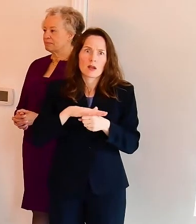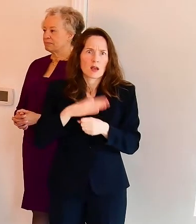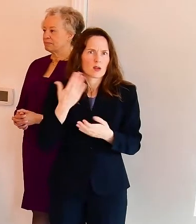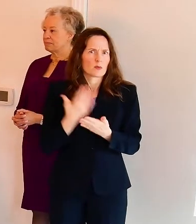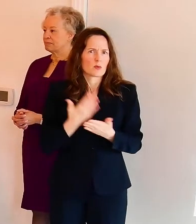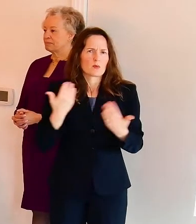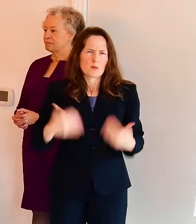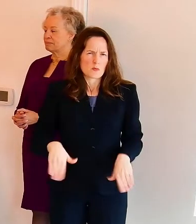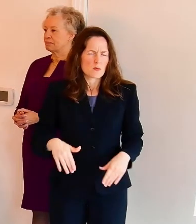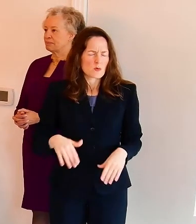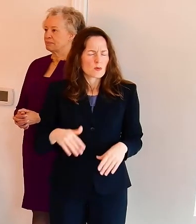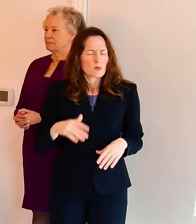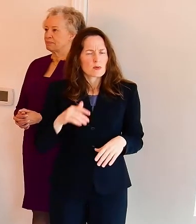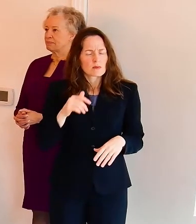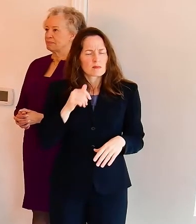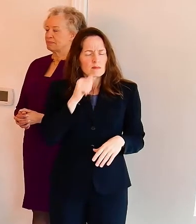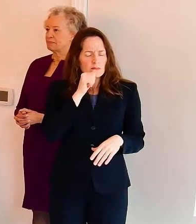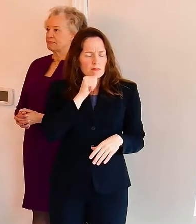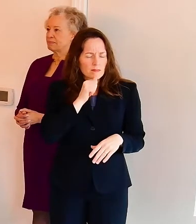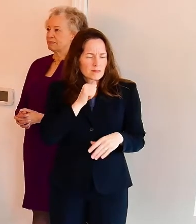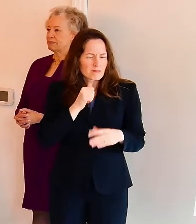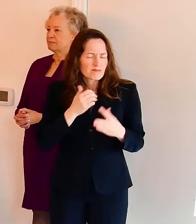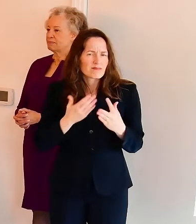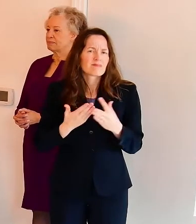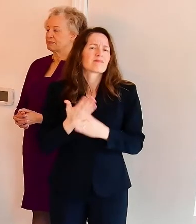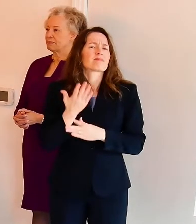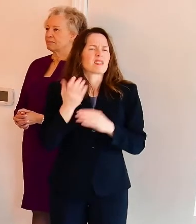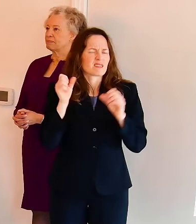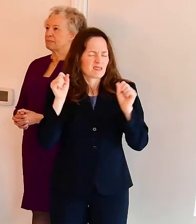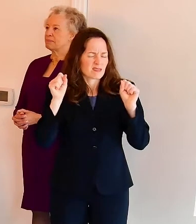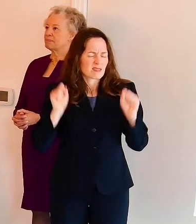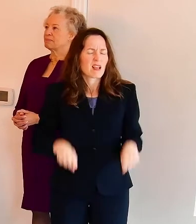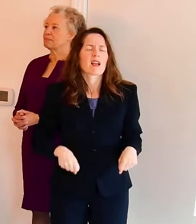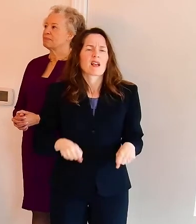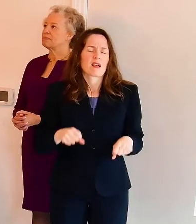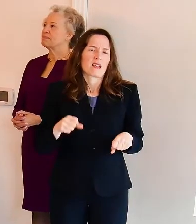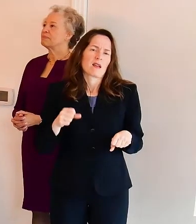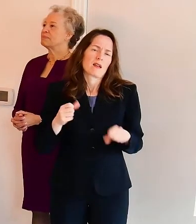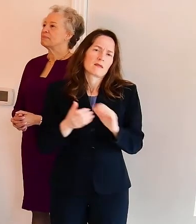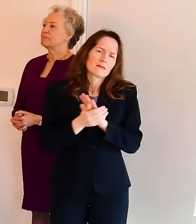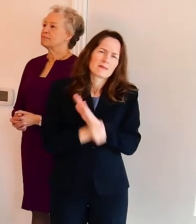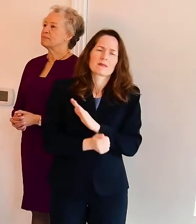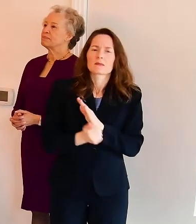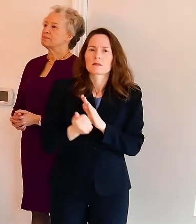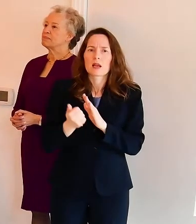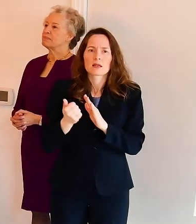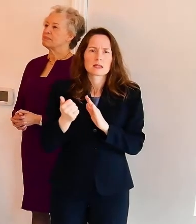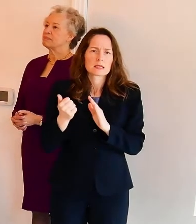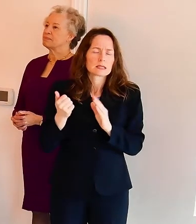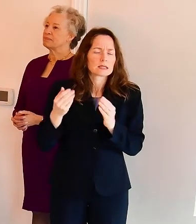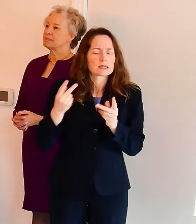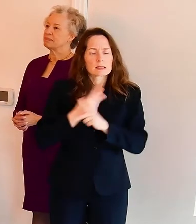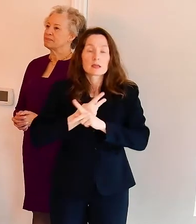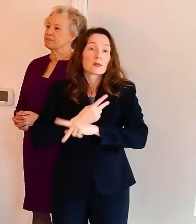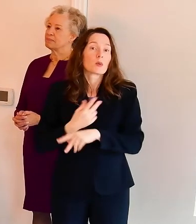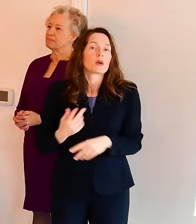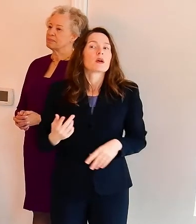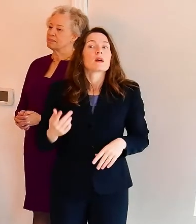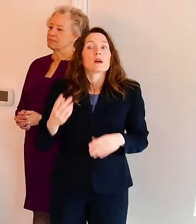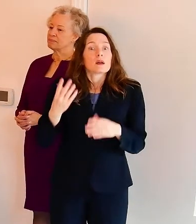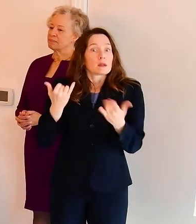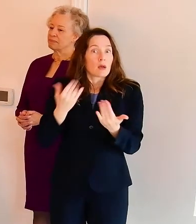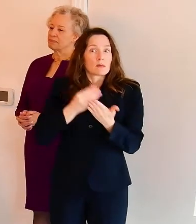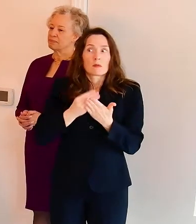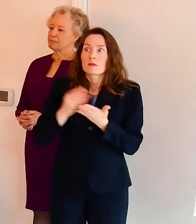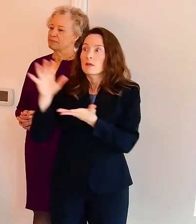2 years, but many of us are still facing significant struggles. So the funds allotted to the Chamber, we plan to use to